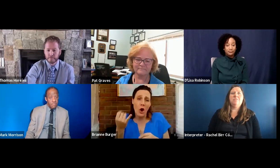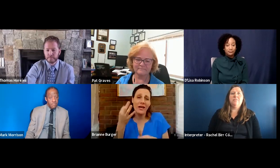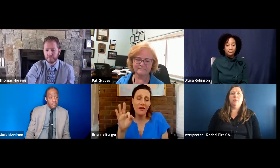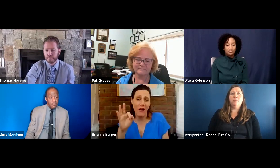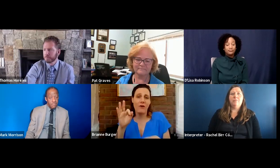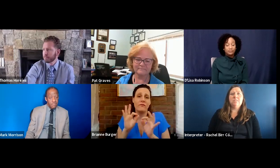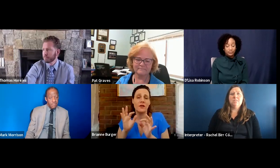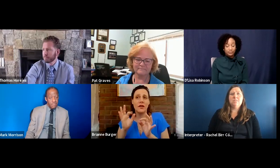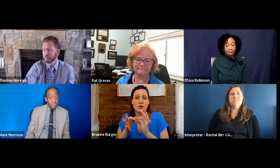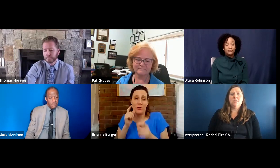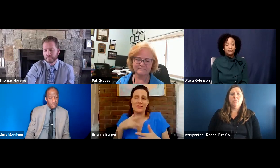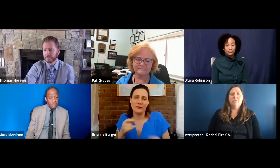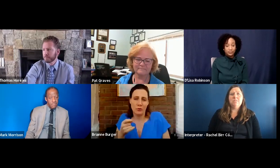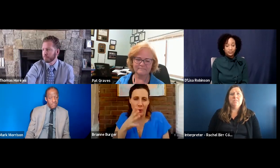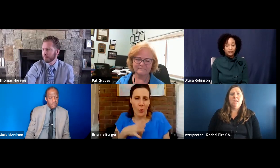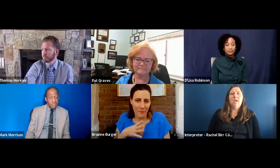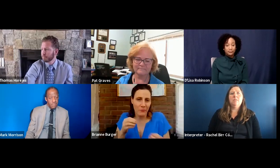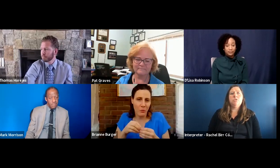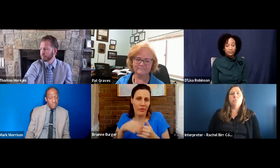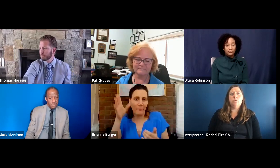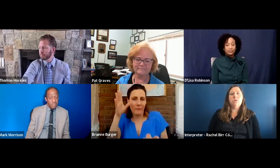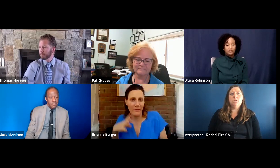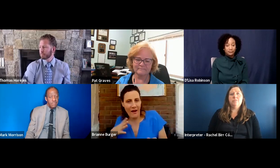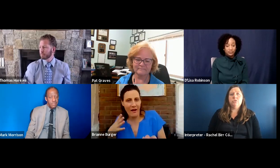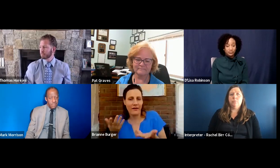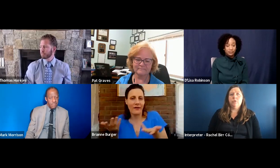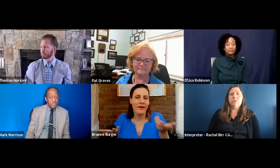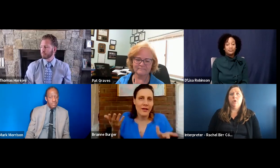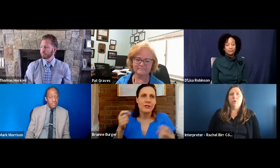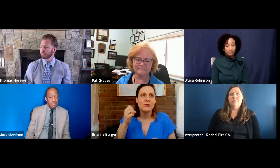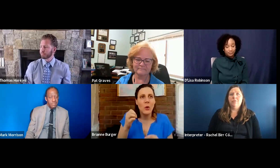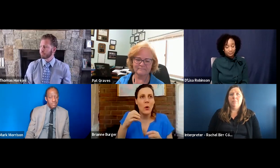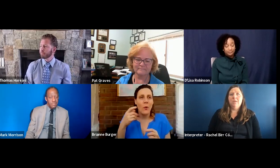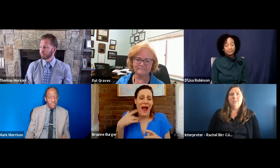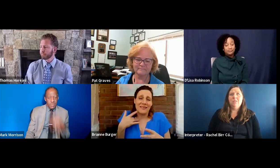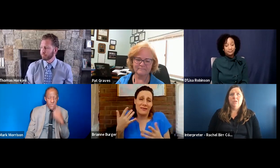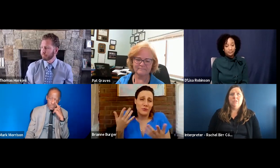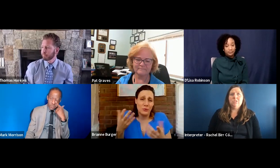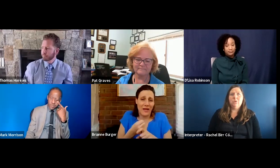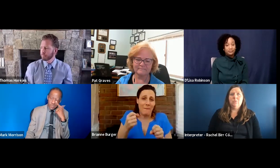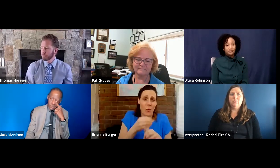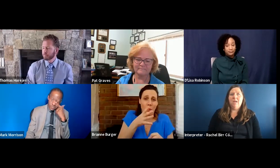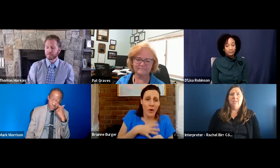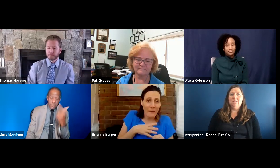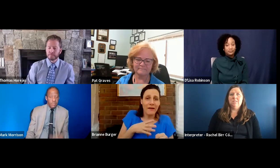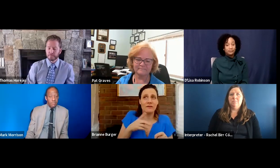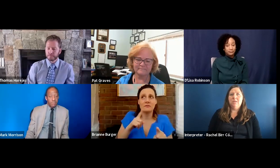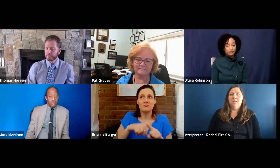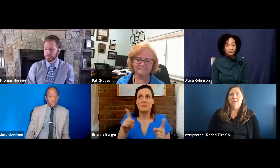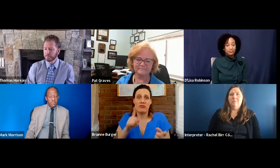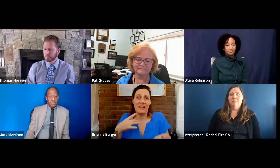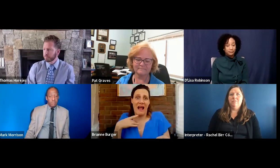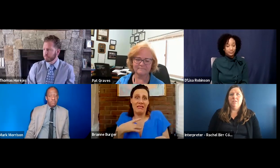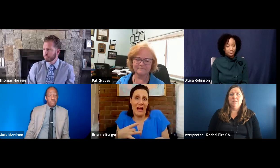people are going to have different preferences. And the majority of interpreters are female. So that is a